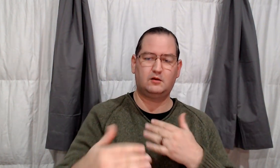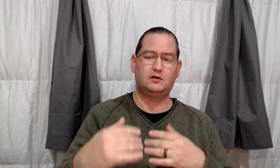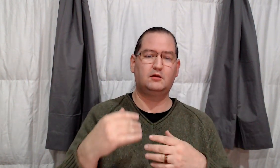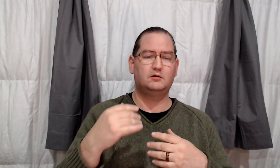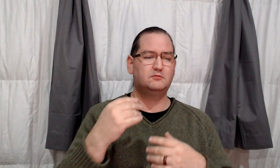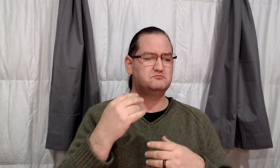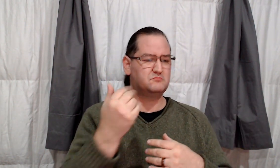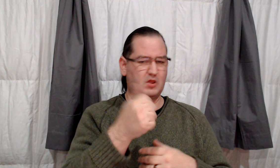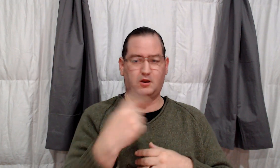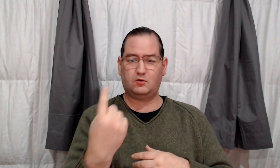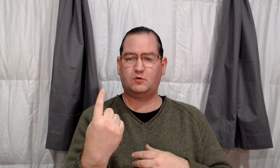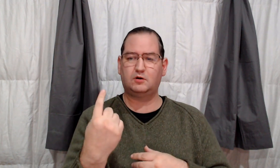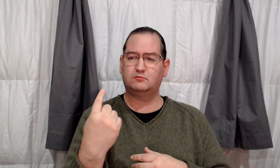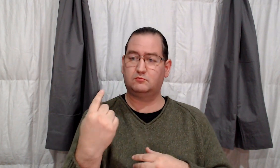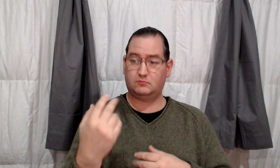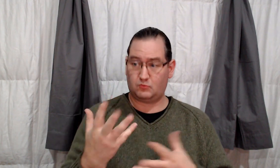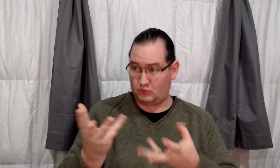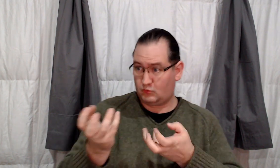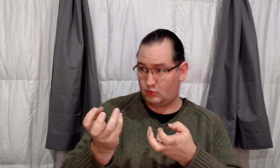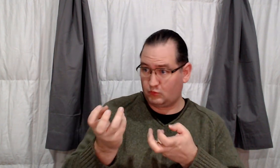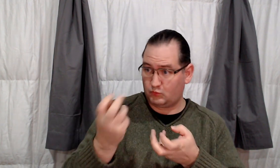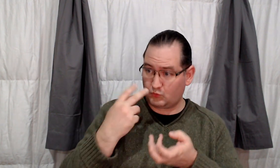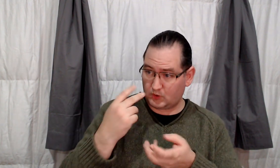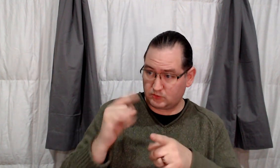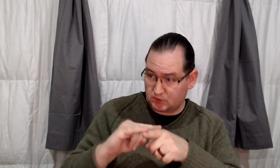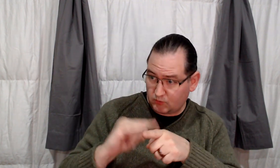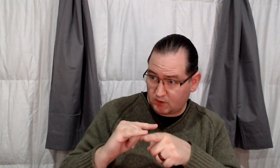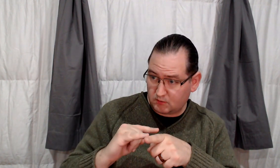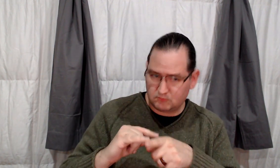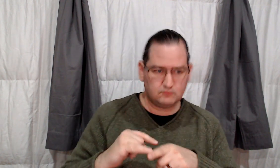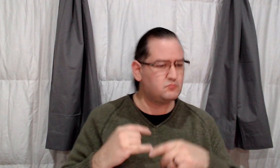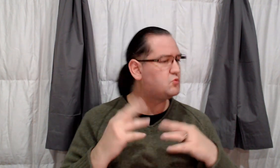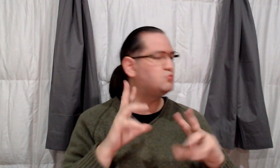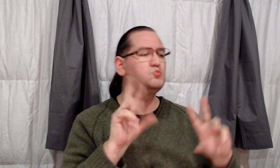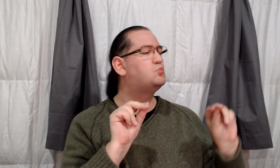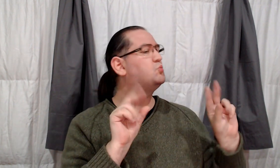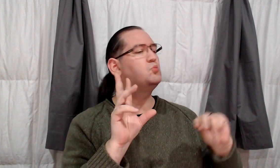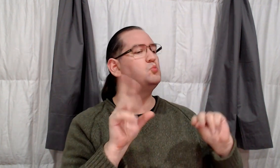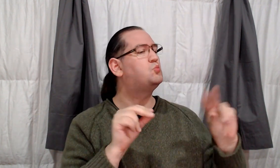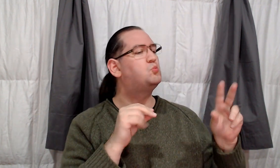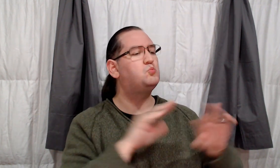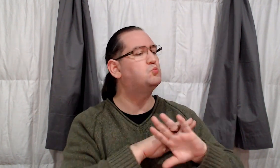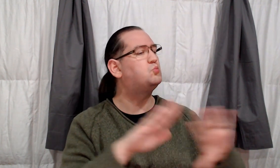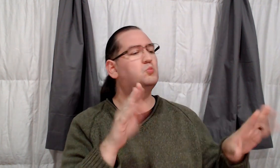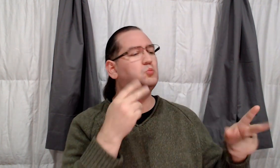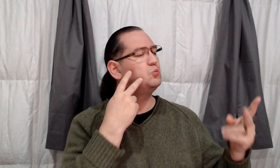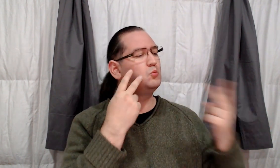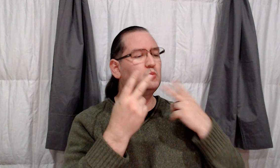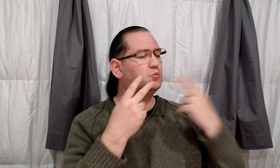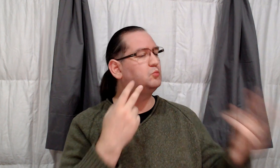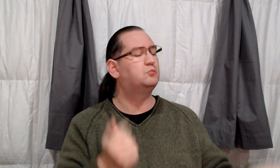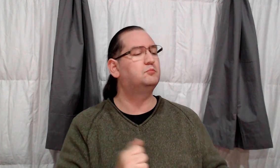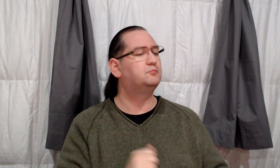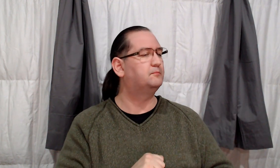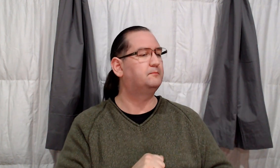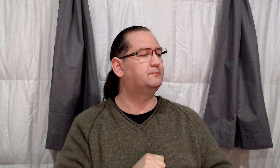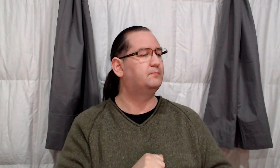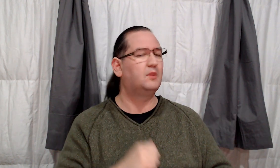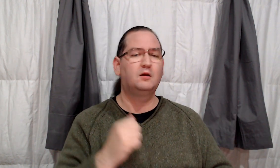say, "No thanks, I don't smoke." As you hear yourself saying those words automatically, you'll be filled